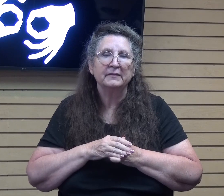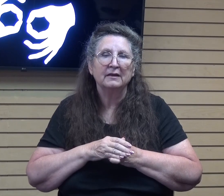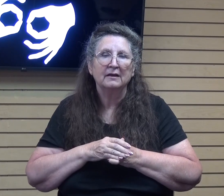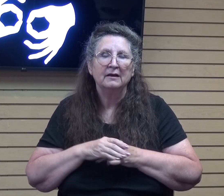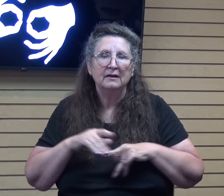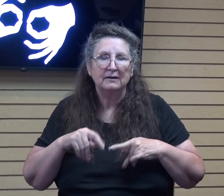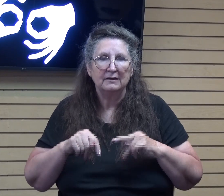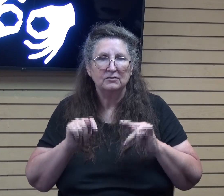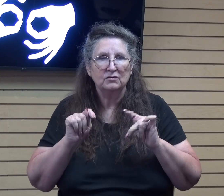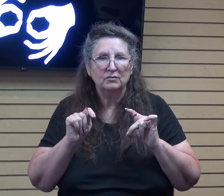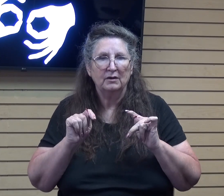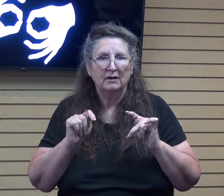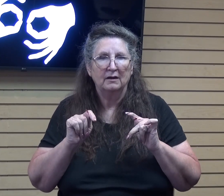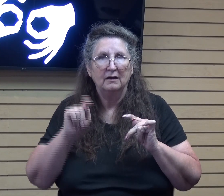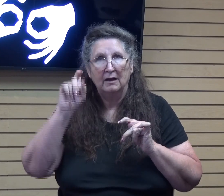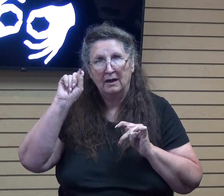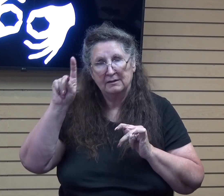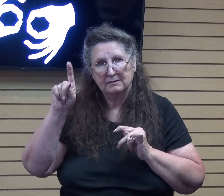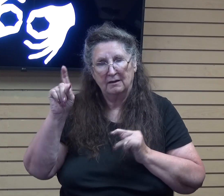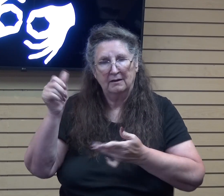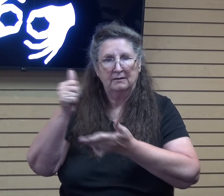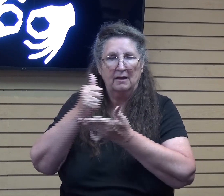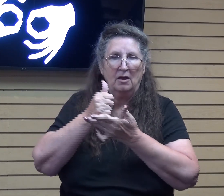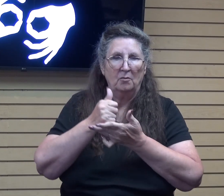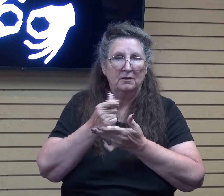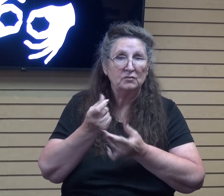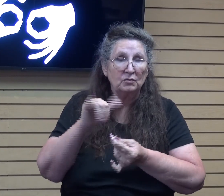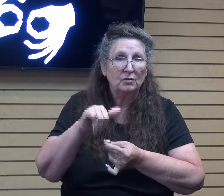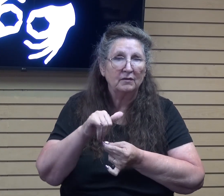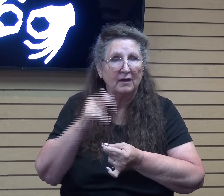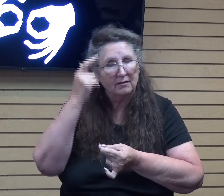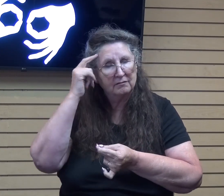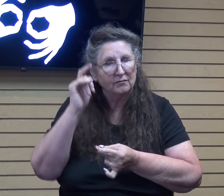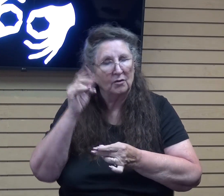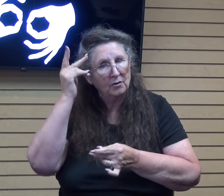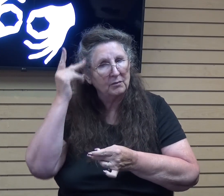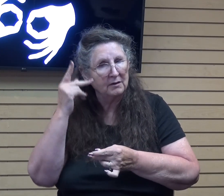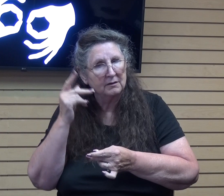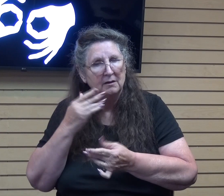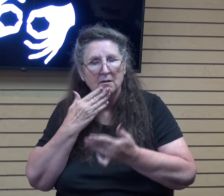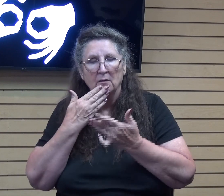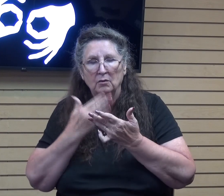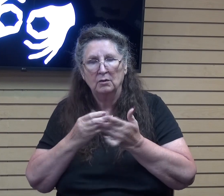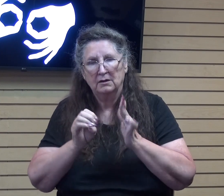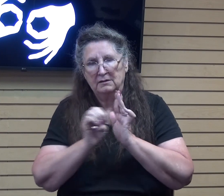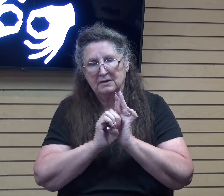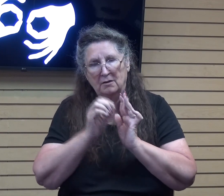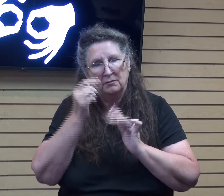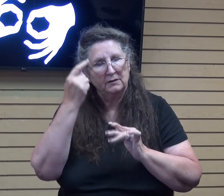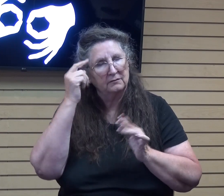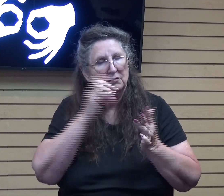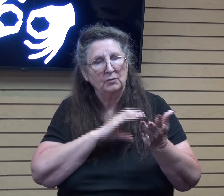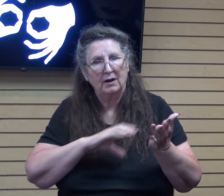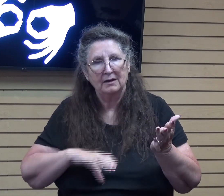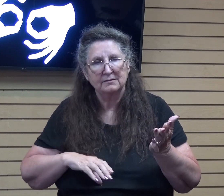try and ask God to help us do that for our parents, to be a good example of Christ to our children,